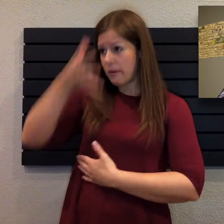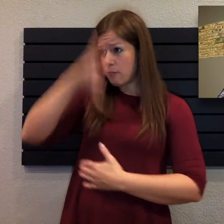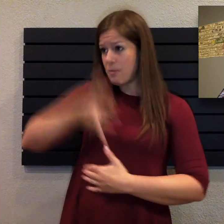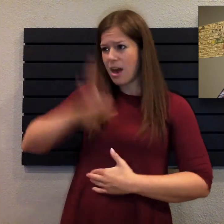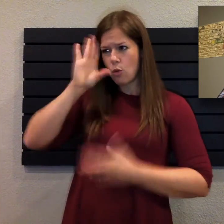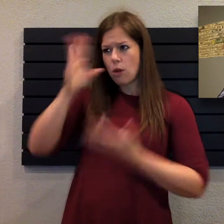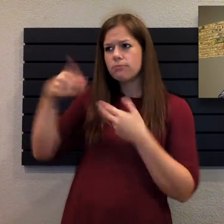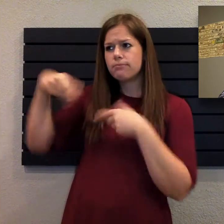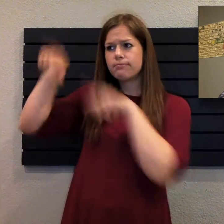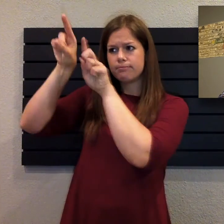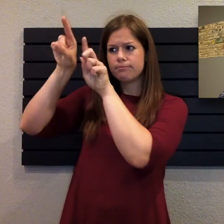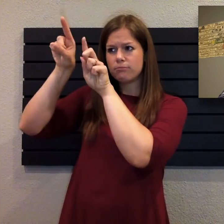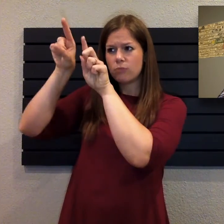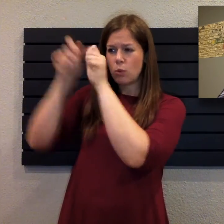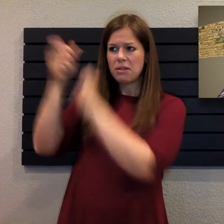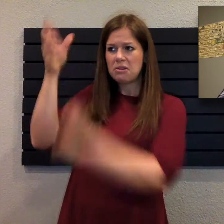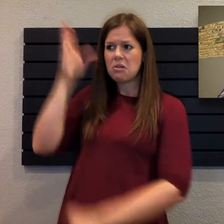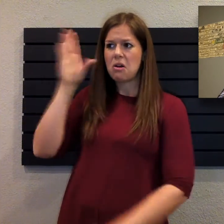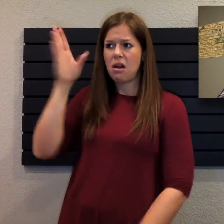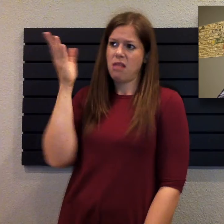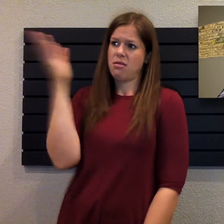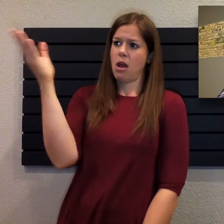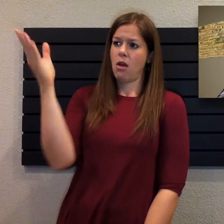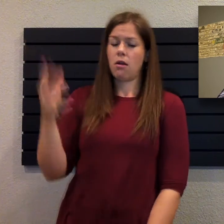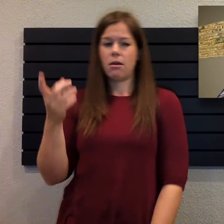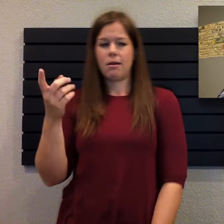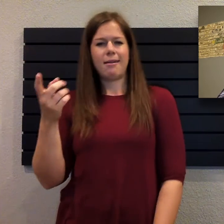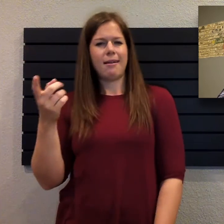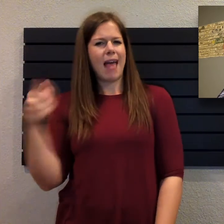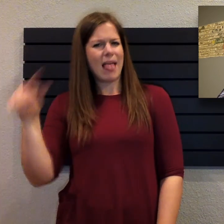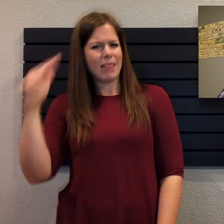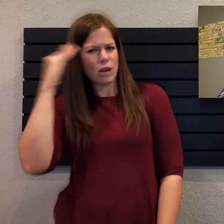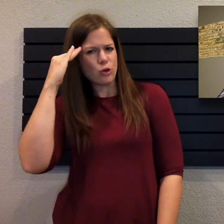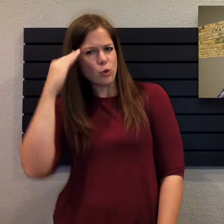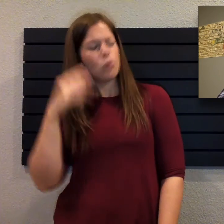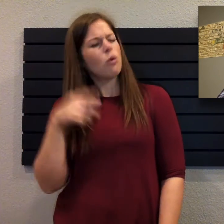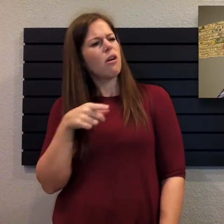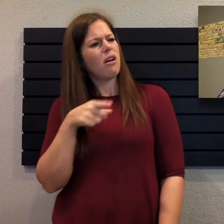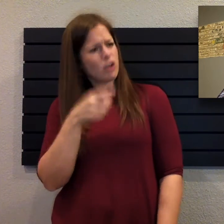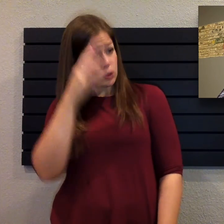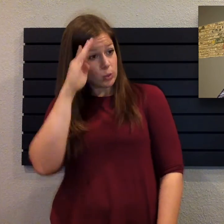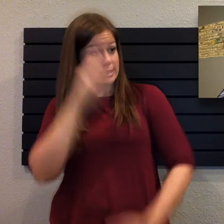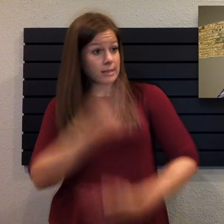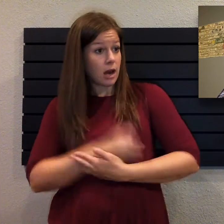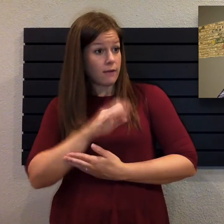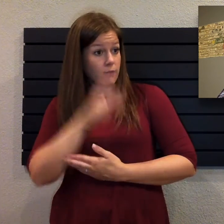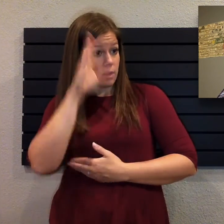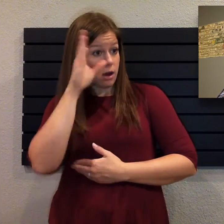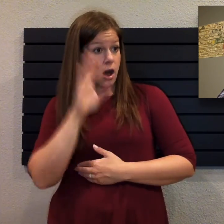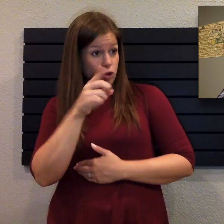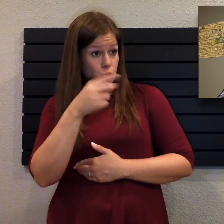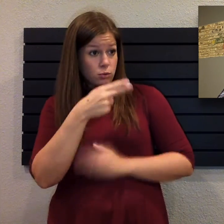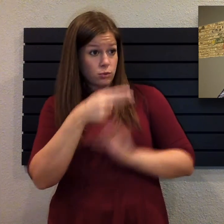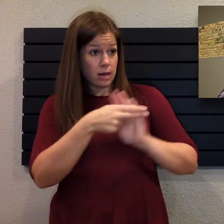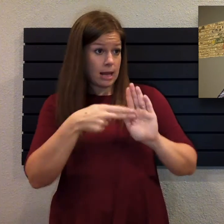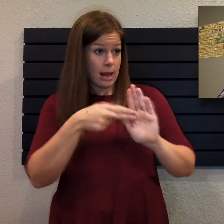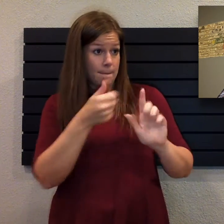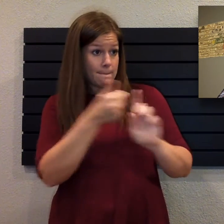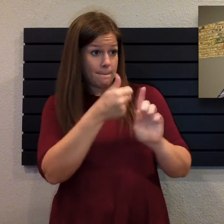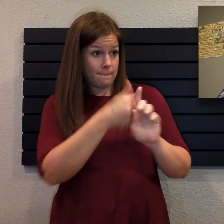God. And so they knew exactly what that meant. They all said, are you the Son of God then? And he said, I